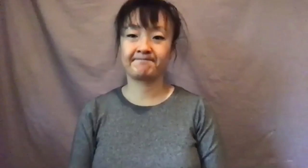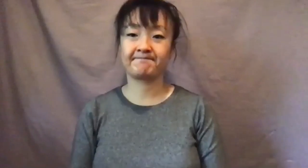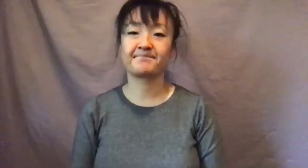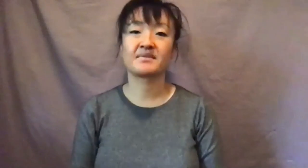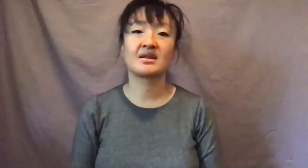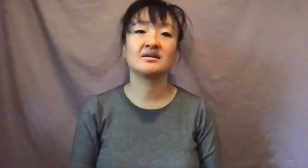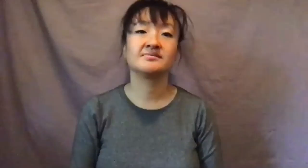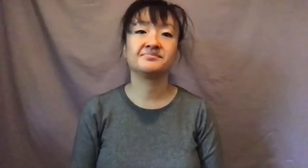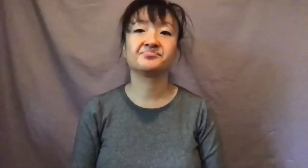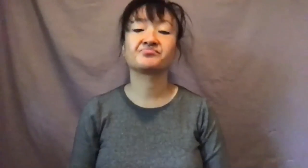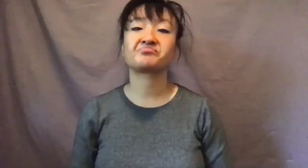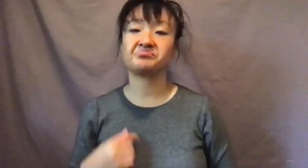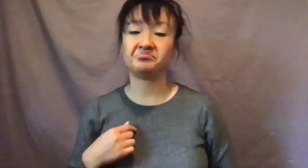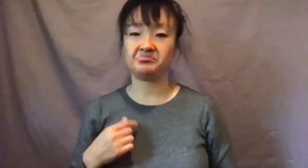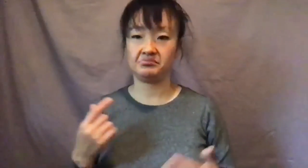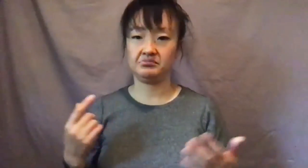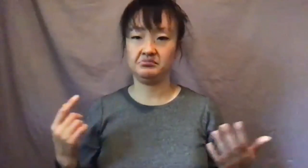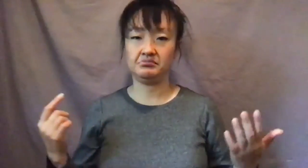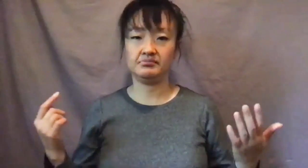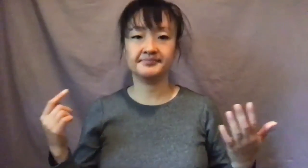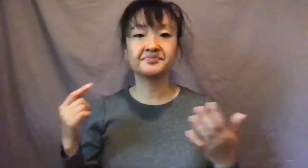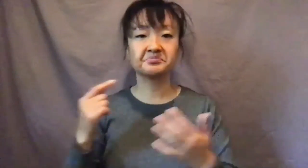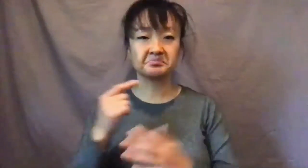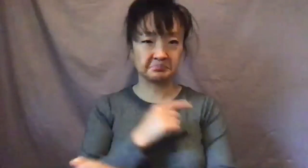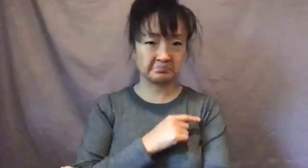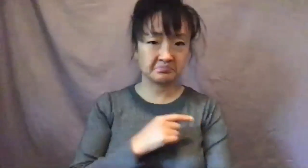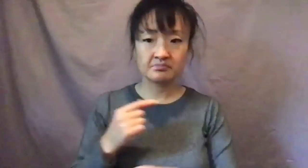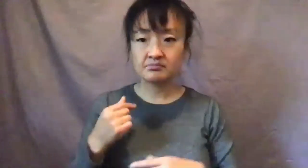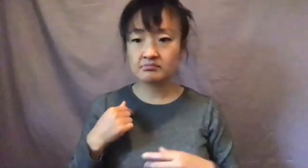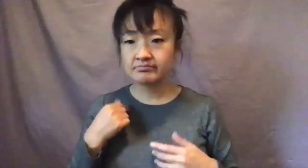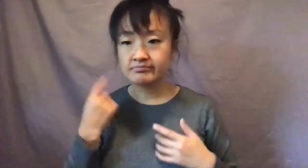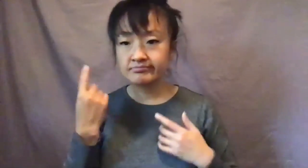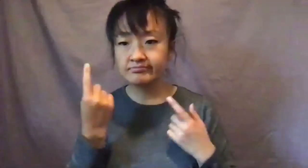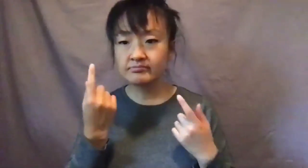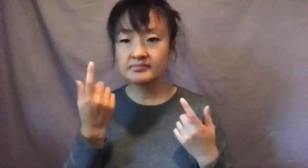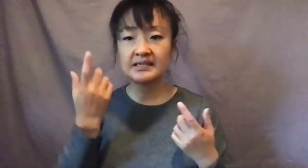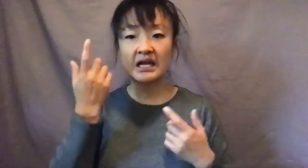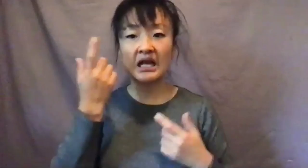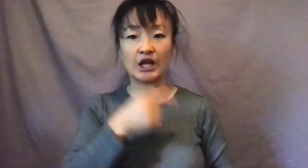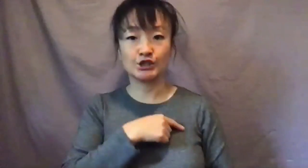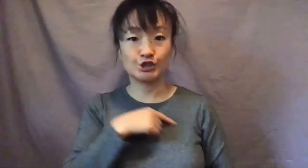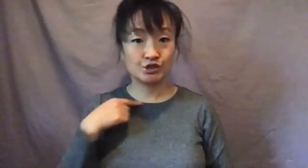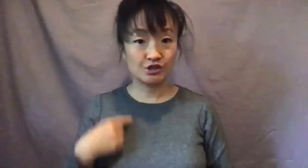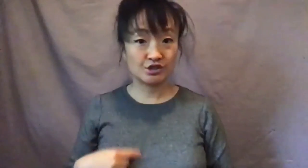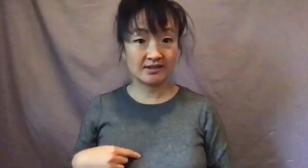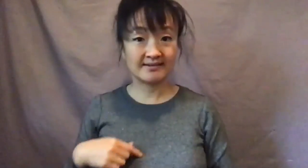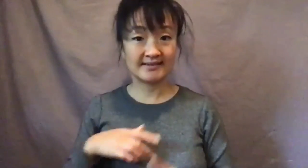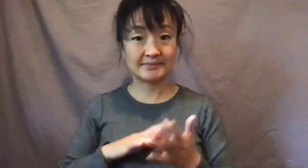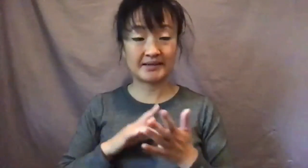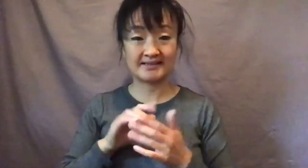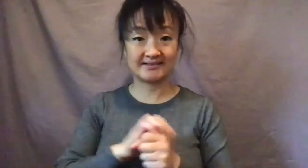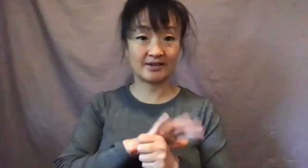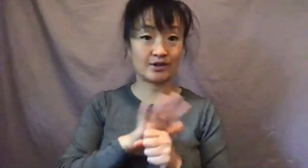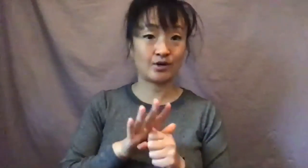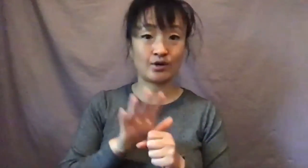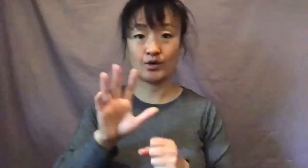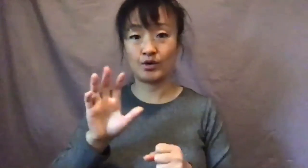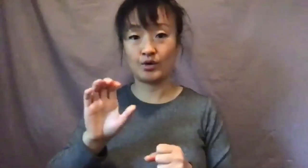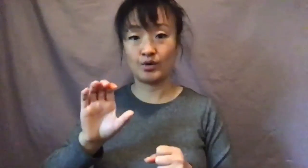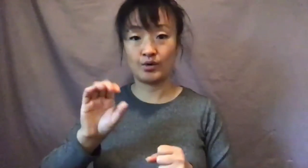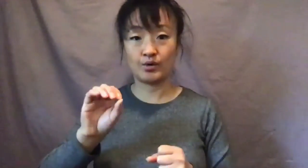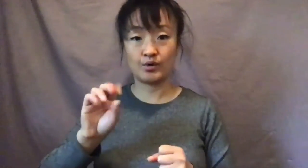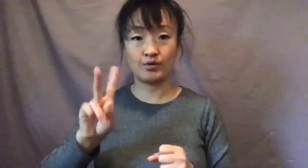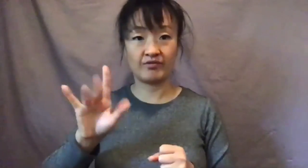going to just go backwards. Any thoughts of Chinese medicine and COVID? Yes, my goodness. When COVID broke out, we were